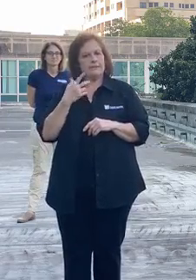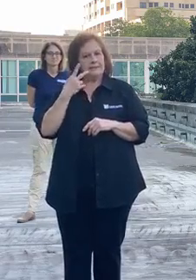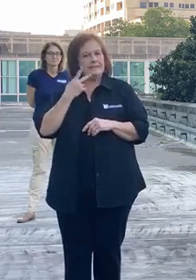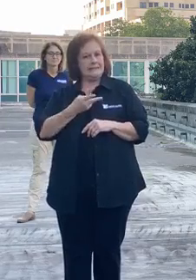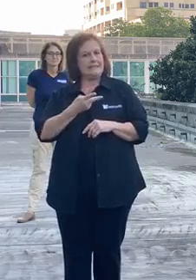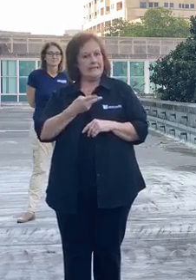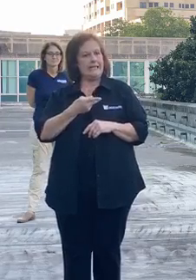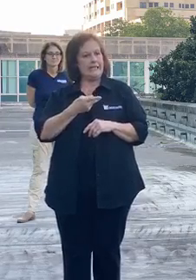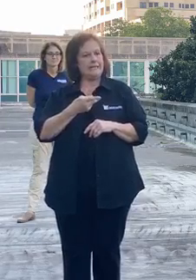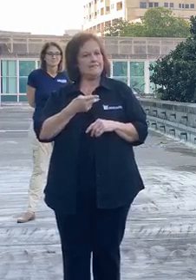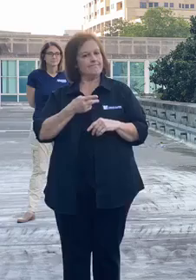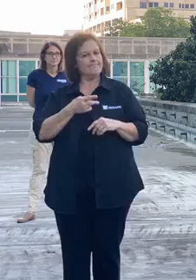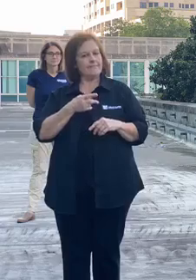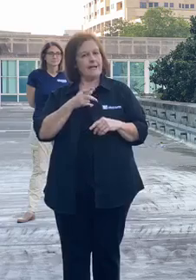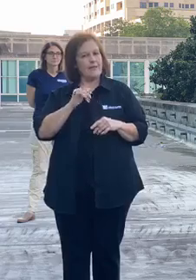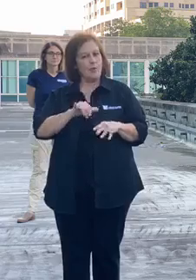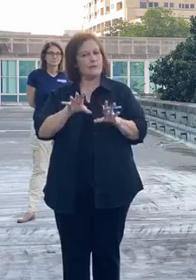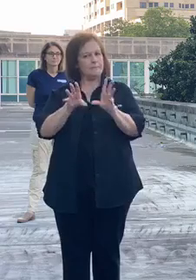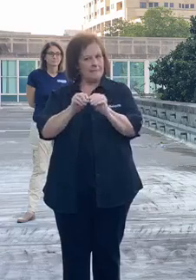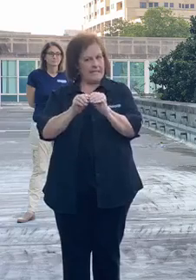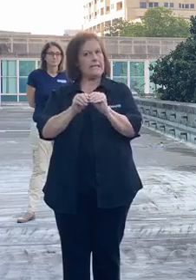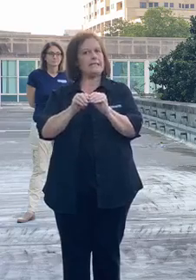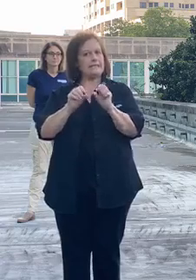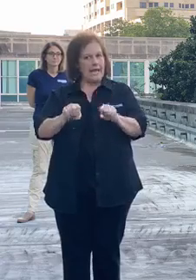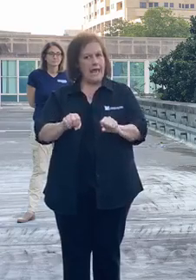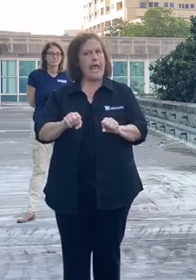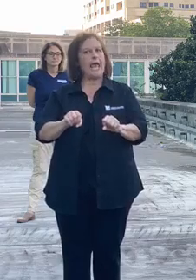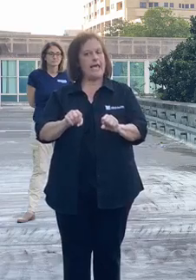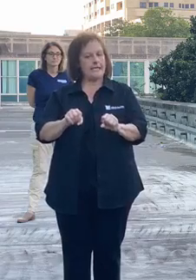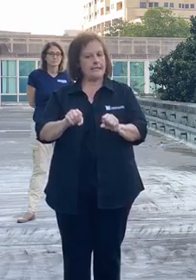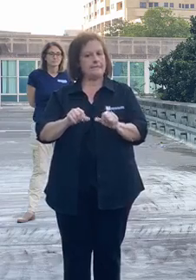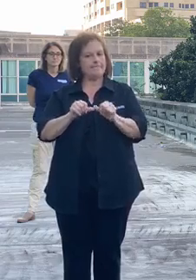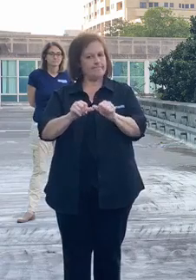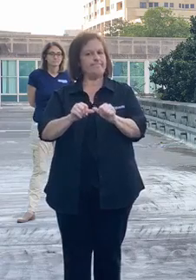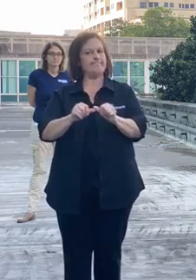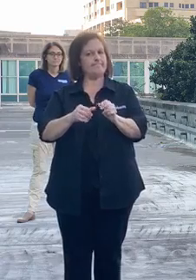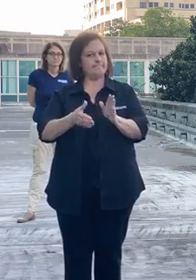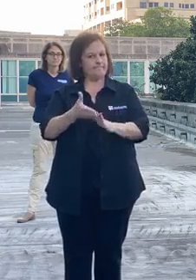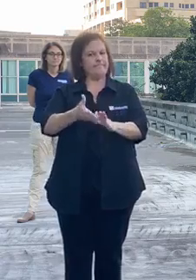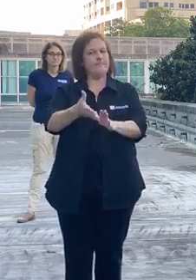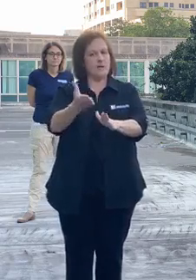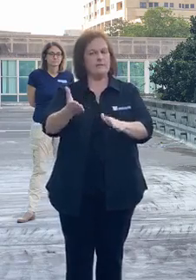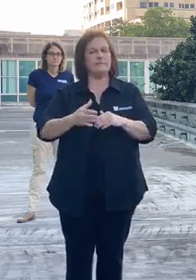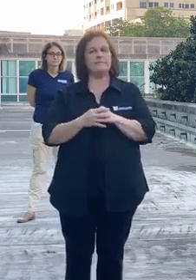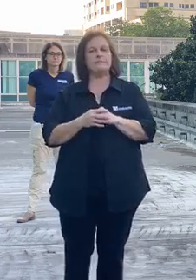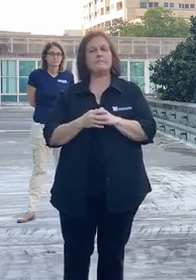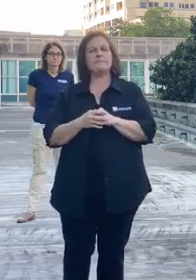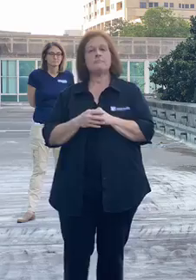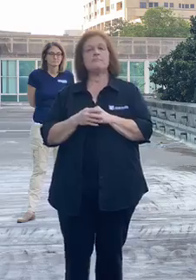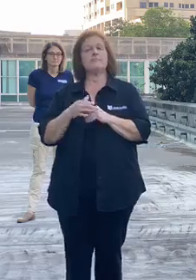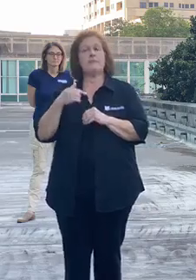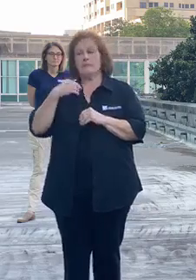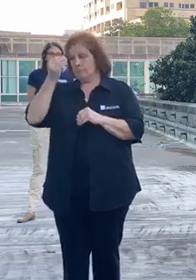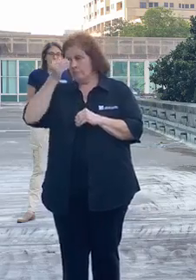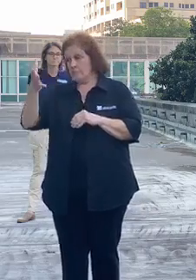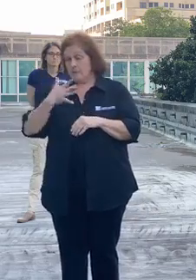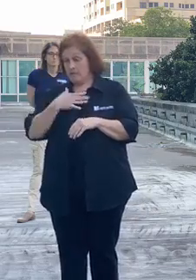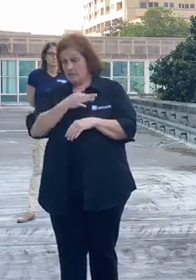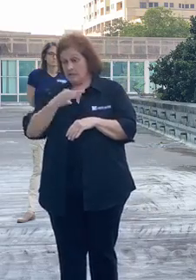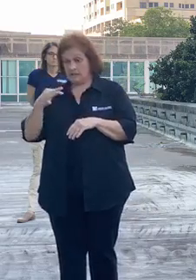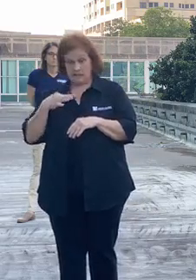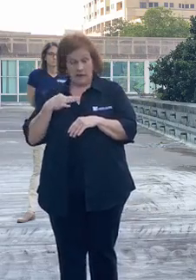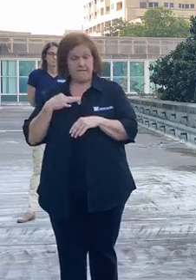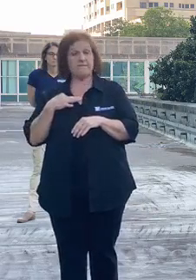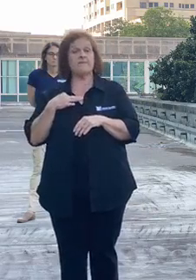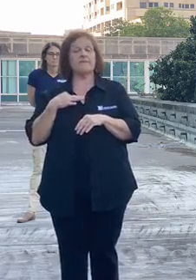engagement, that's happening, and it will continue to be a top priority for us. I've instructed my staff to now have